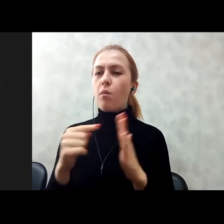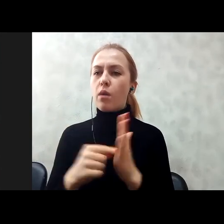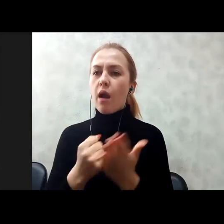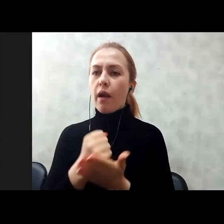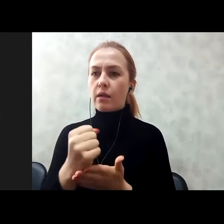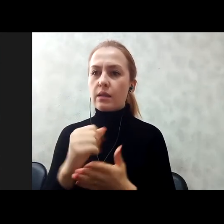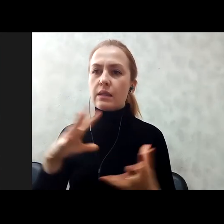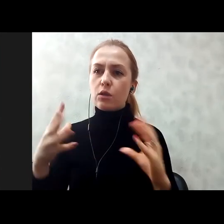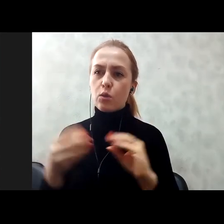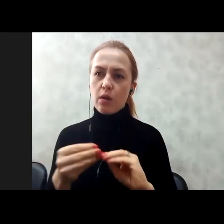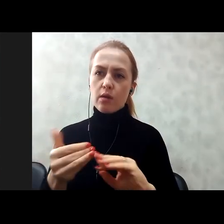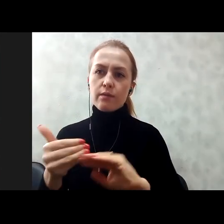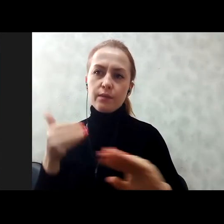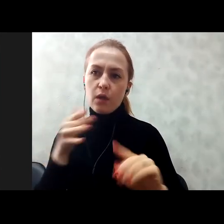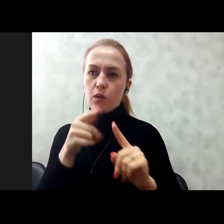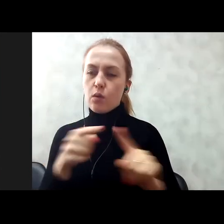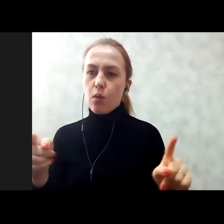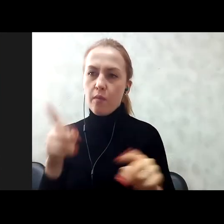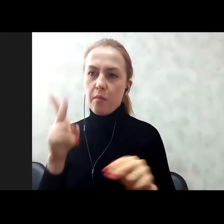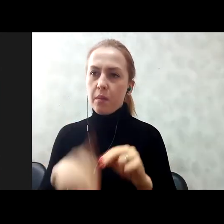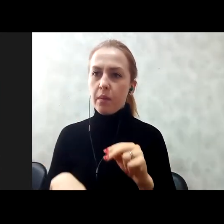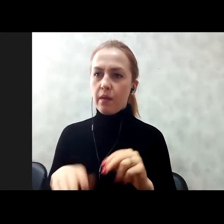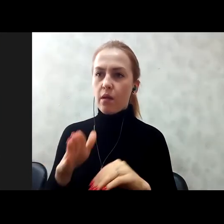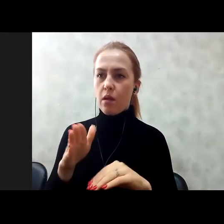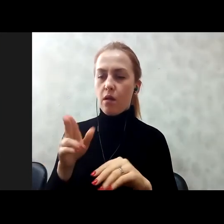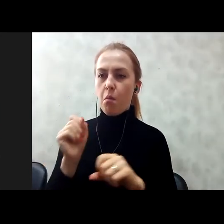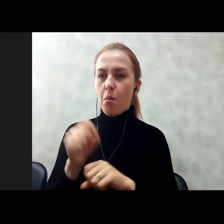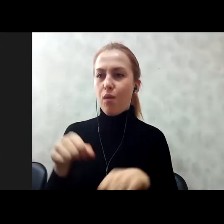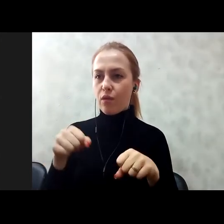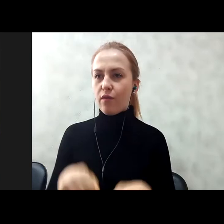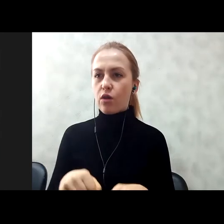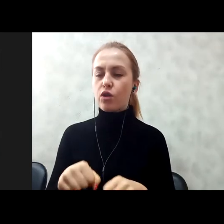So how to address the early